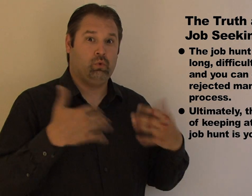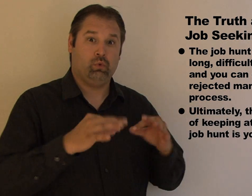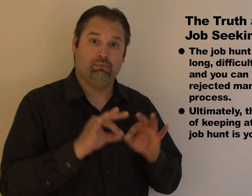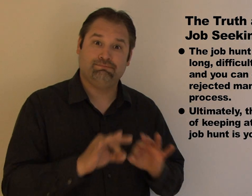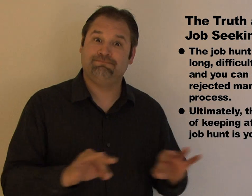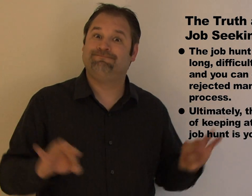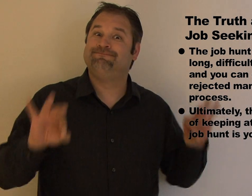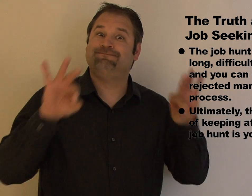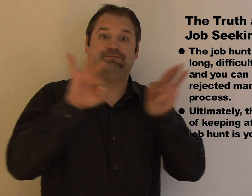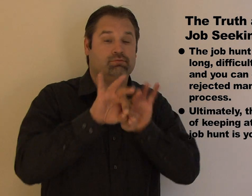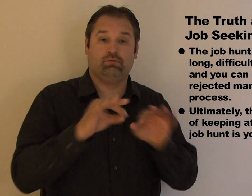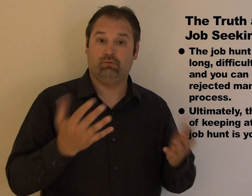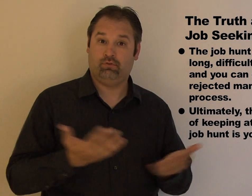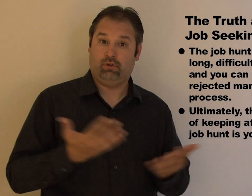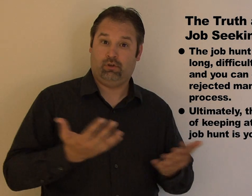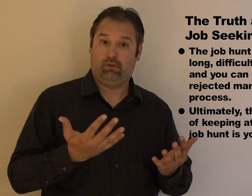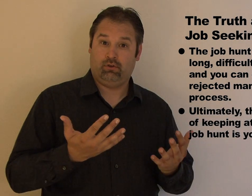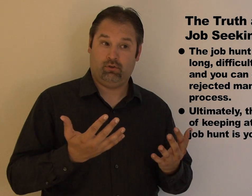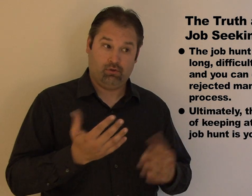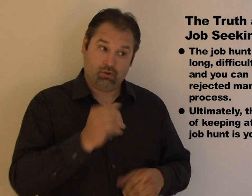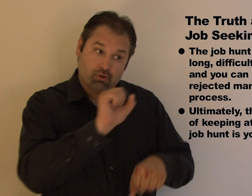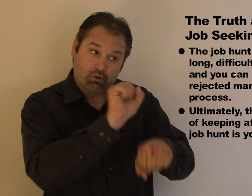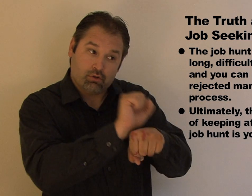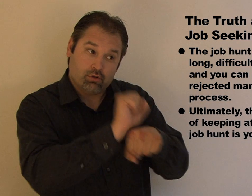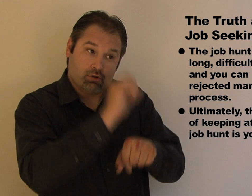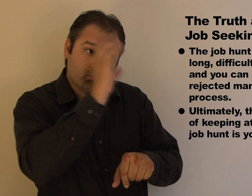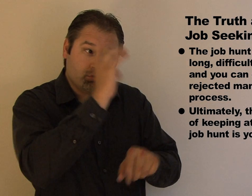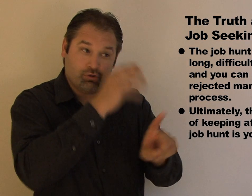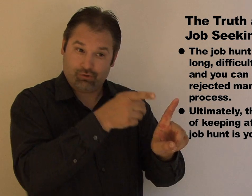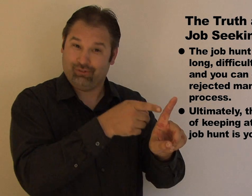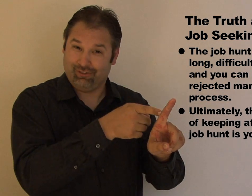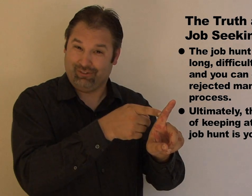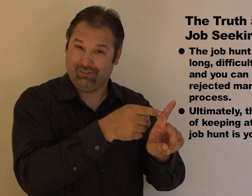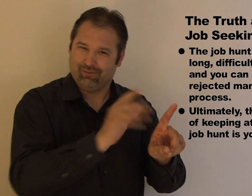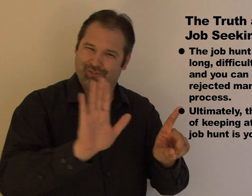Ultimately, the responsibility of keeping at your job hunt is yours.